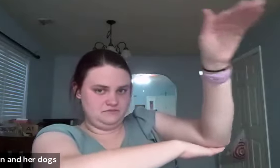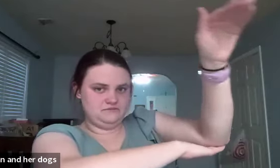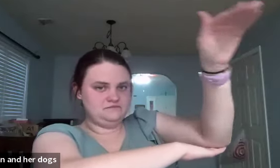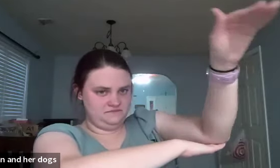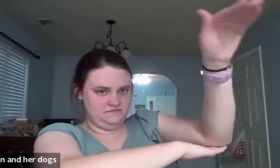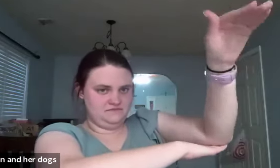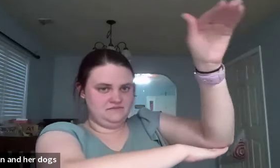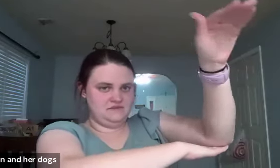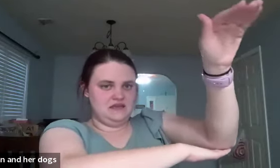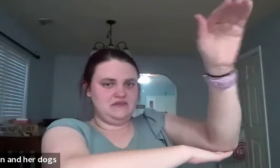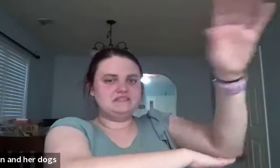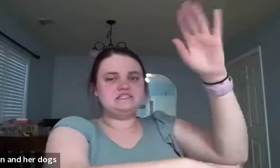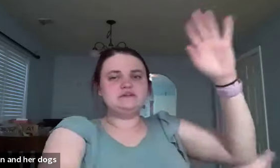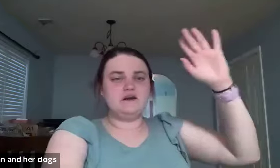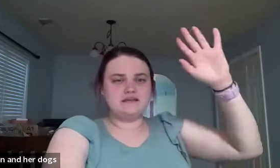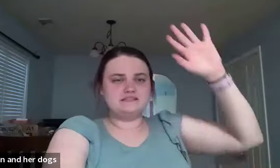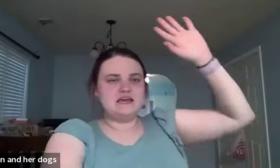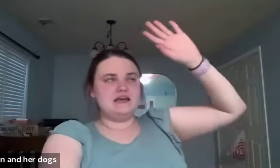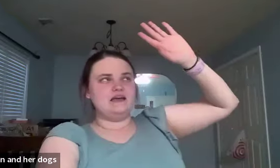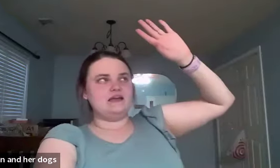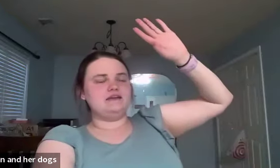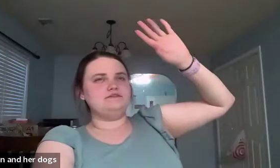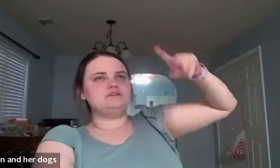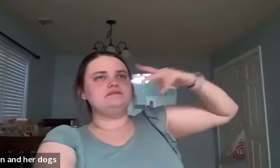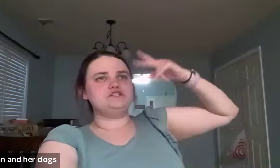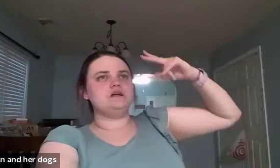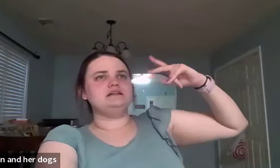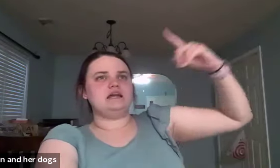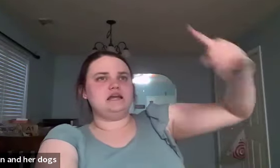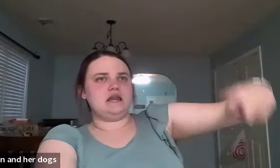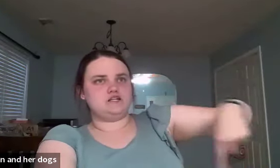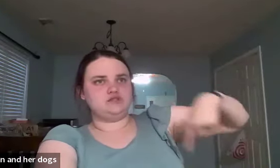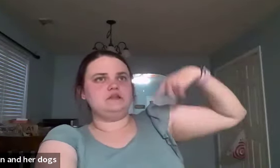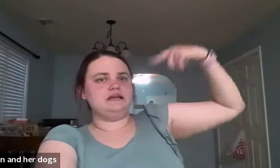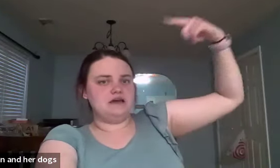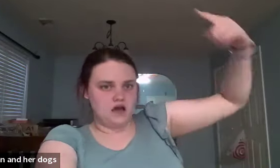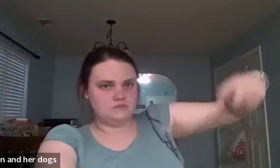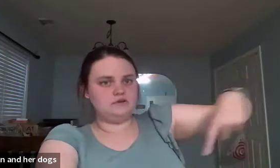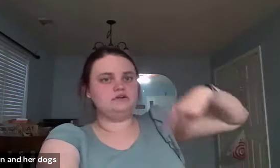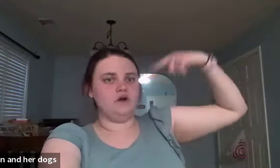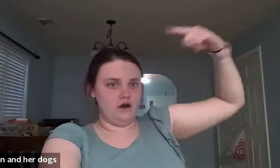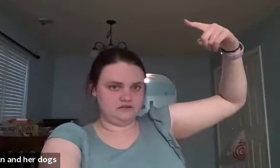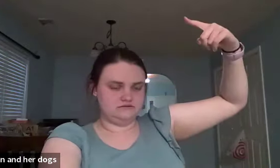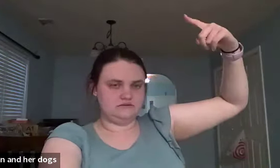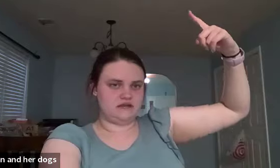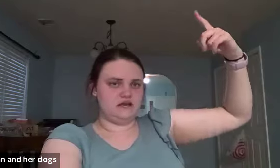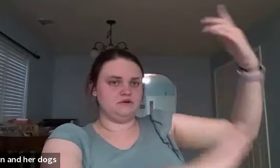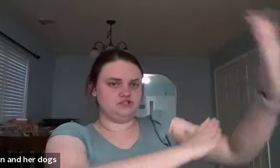Afternoon. And this is because if you were to visualize an actual like time clock, that kind of